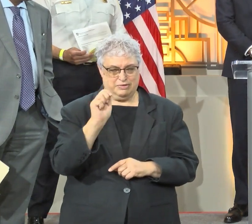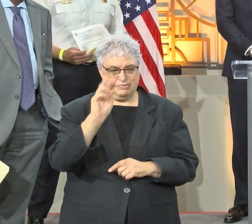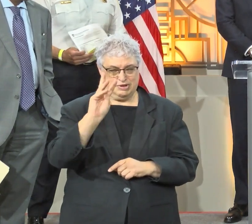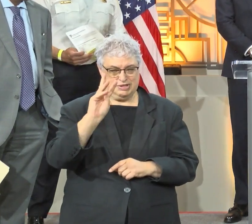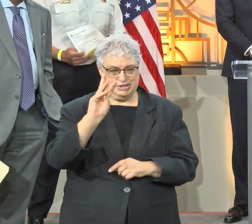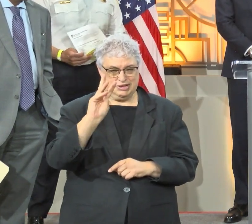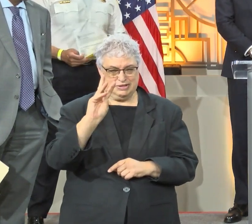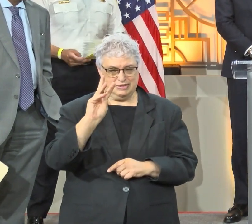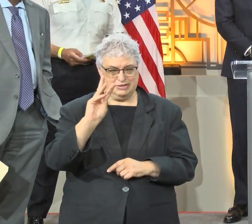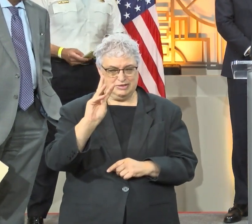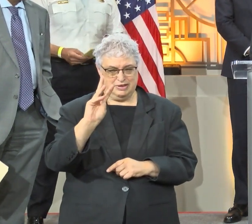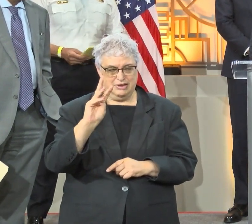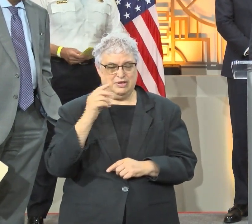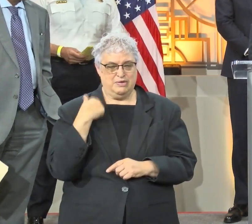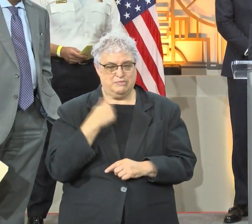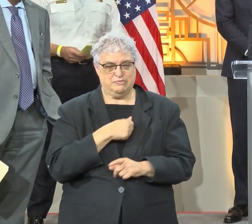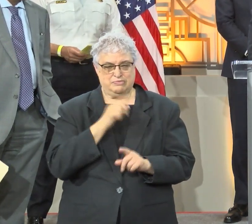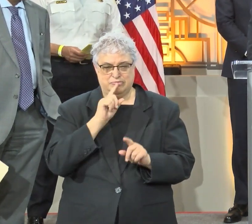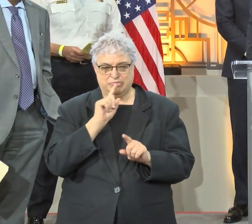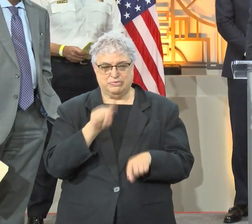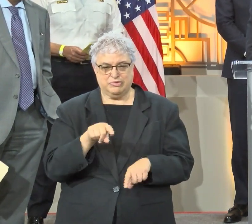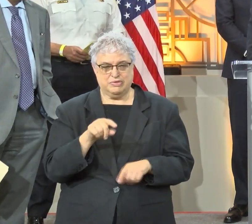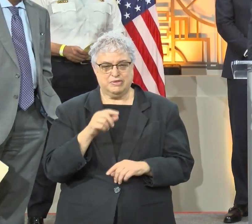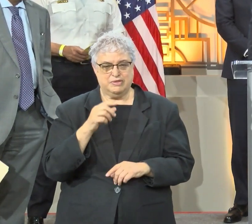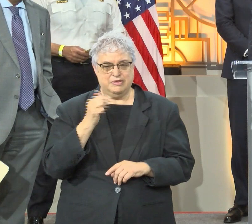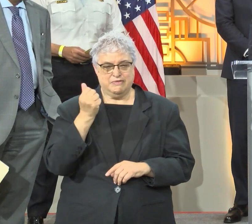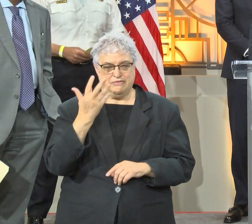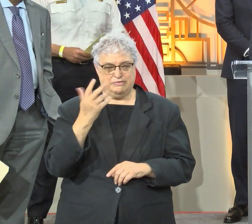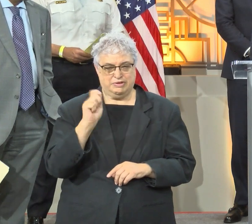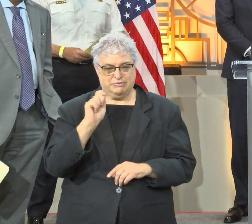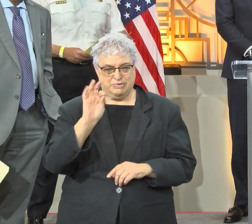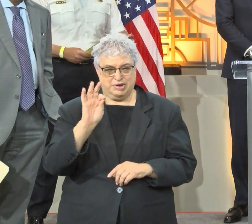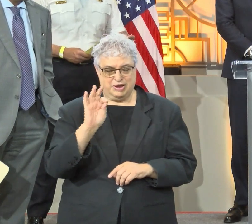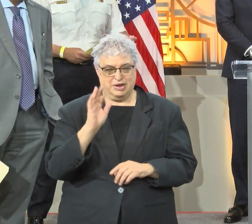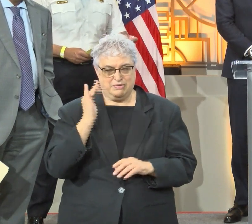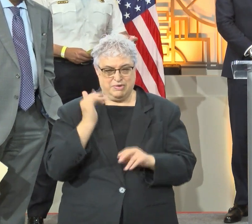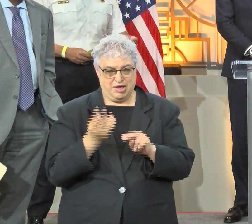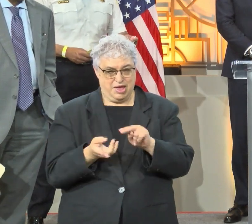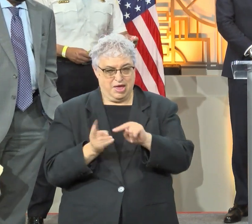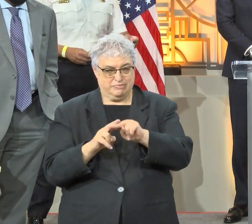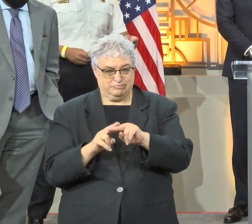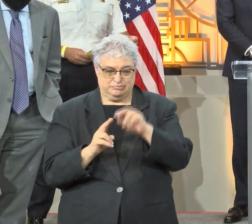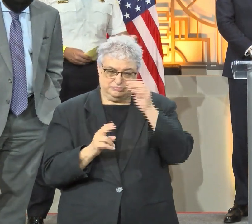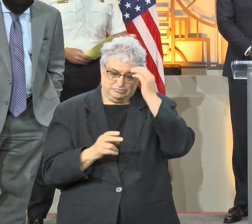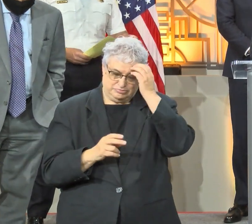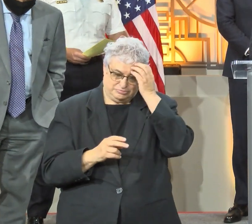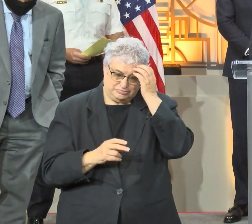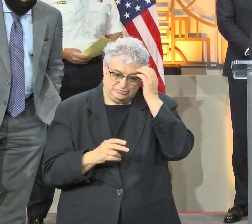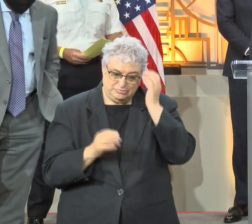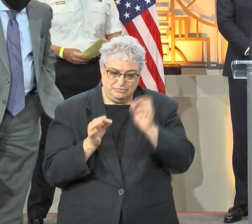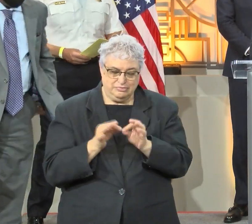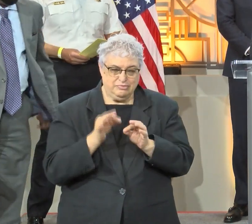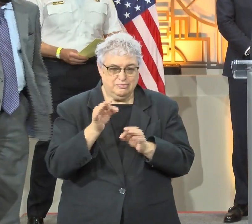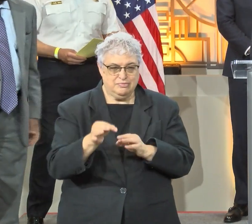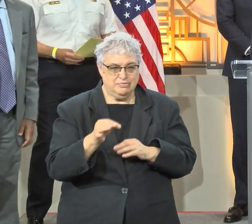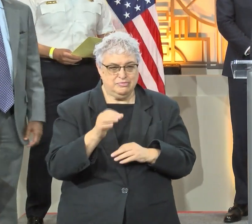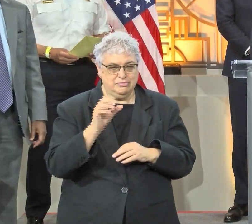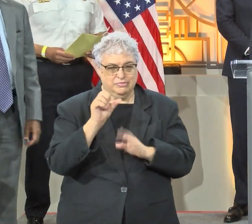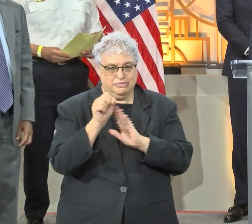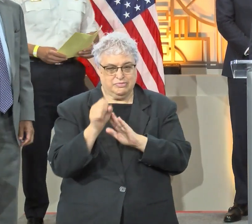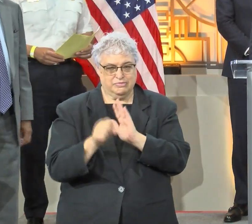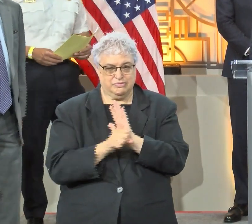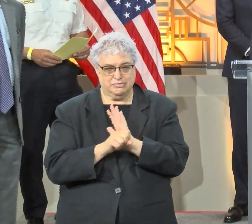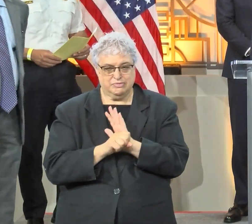And then yesterday, late, we reported a positivity rate of 15.9. Now, the reason that we delayed was because the